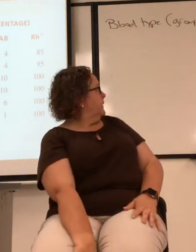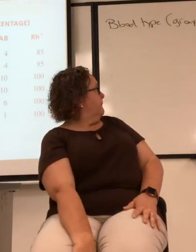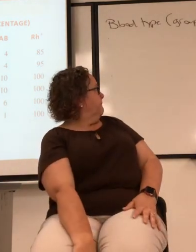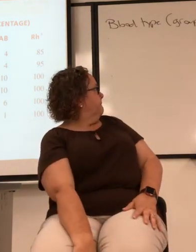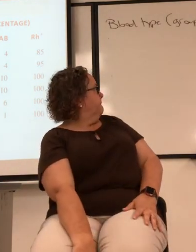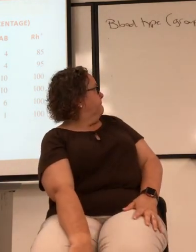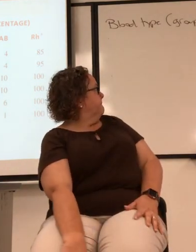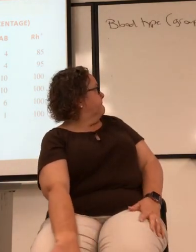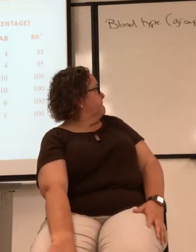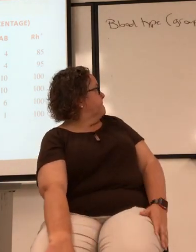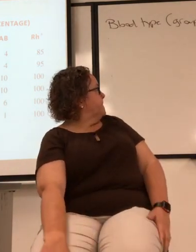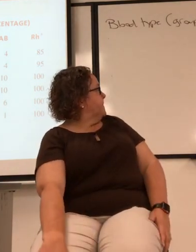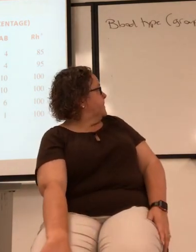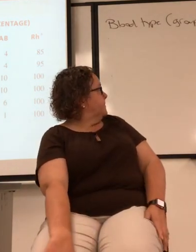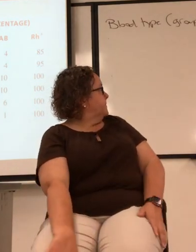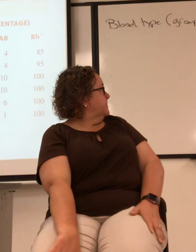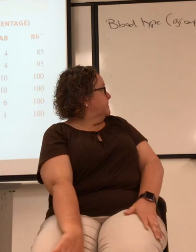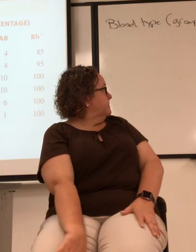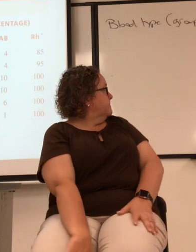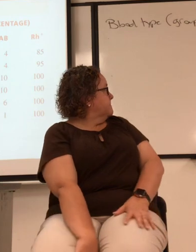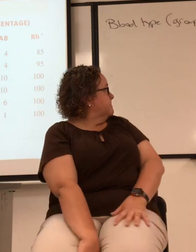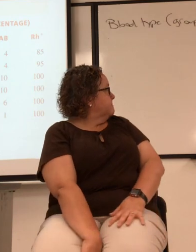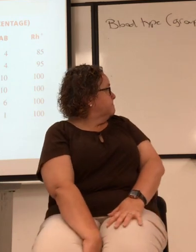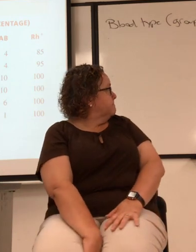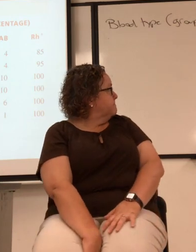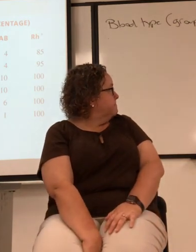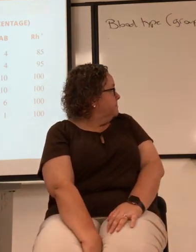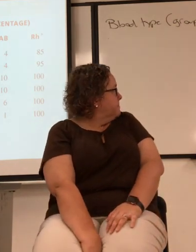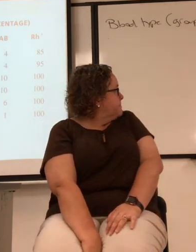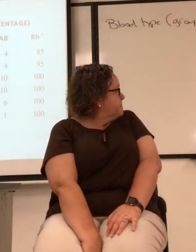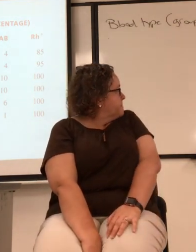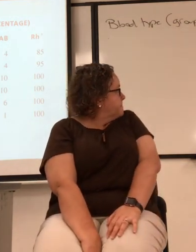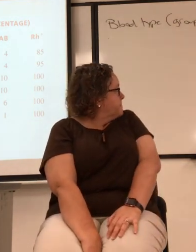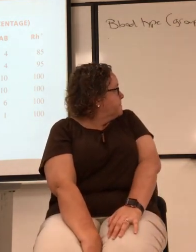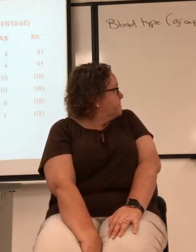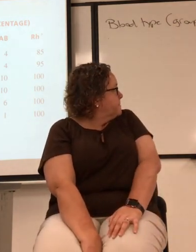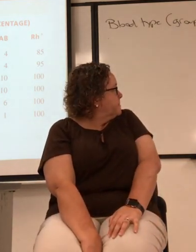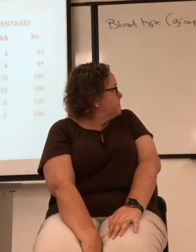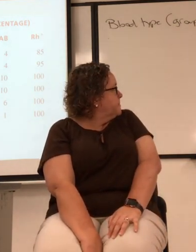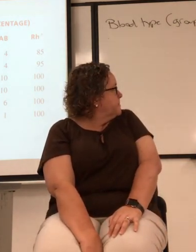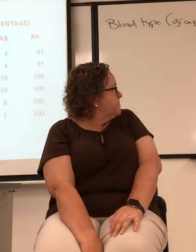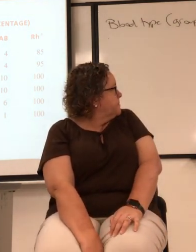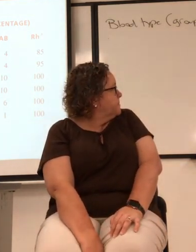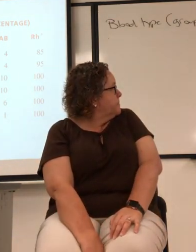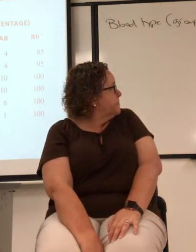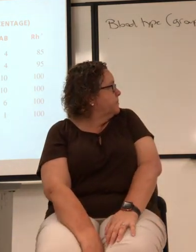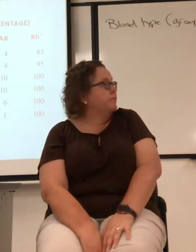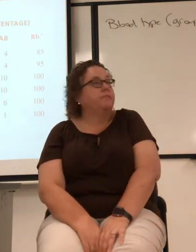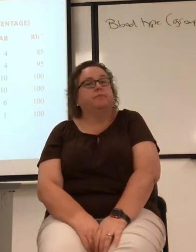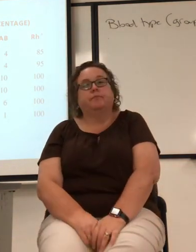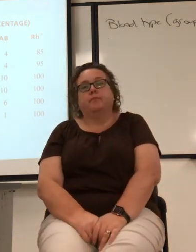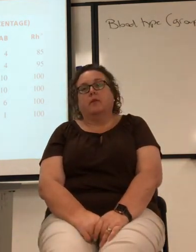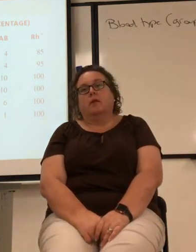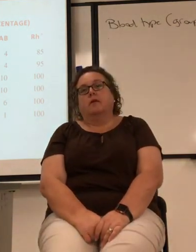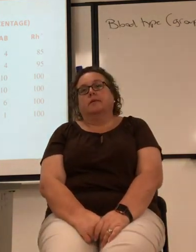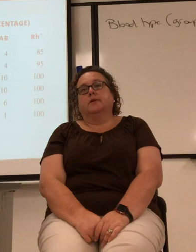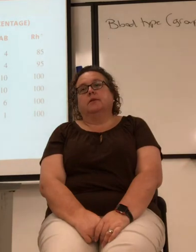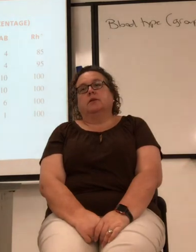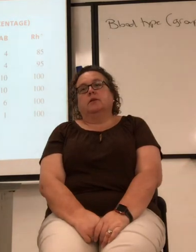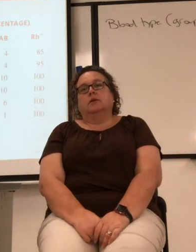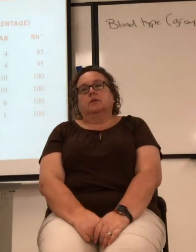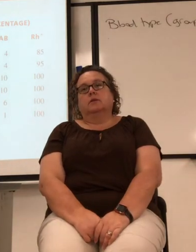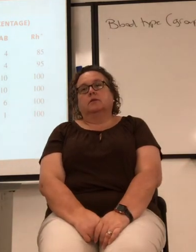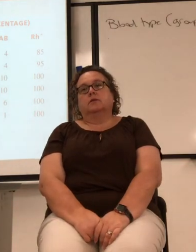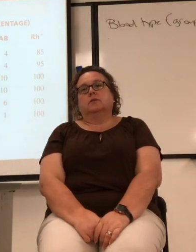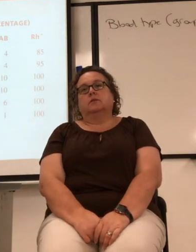which antigens are on the RBCs? I'll frame